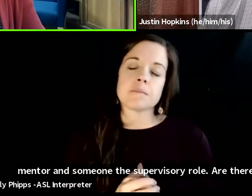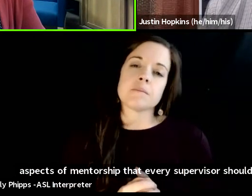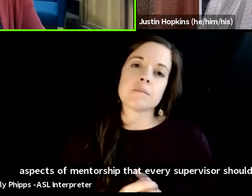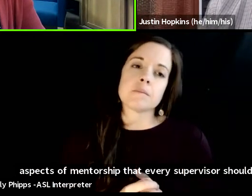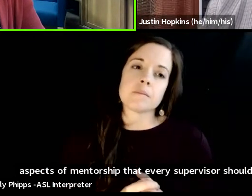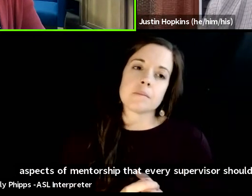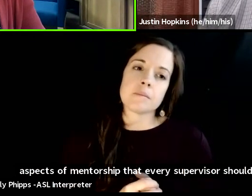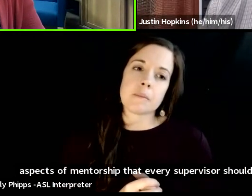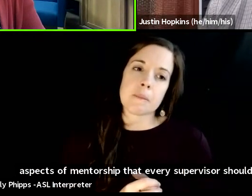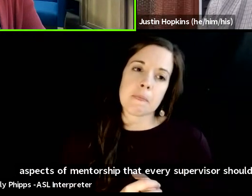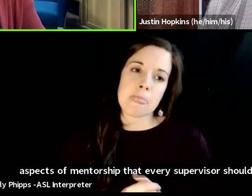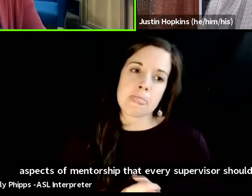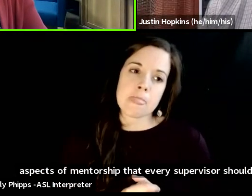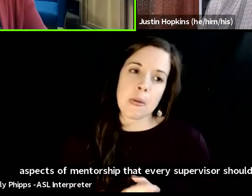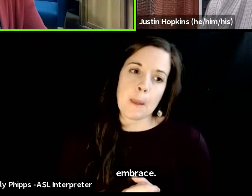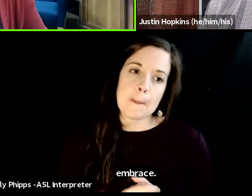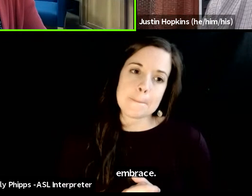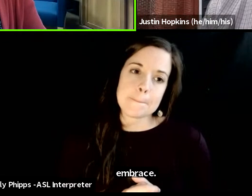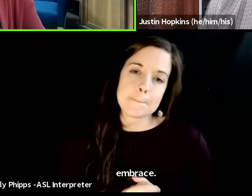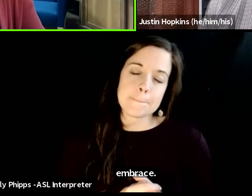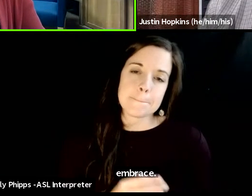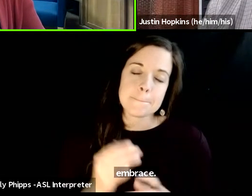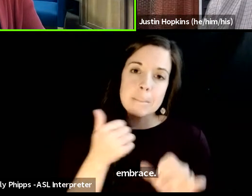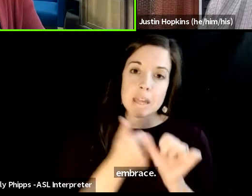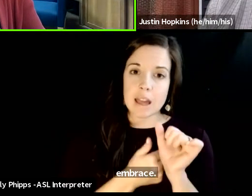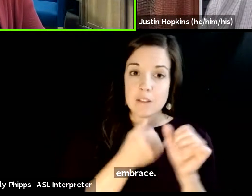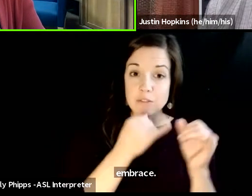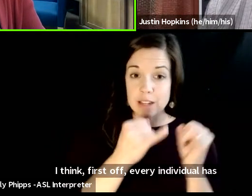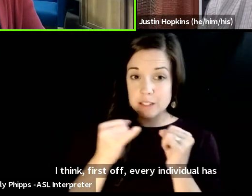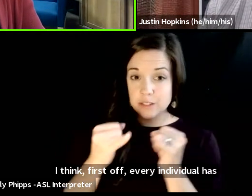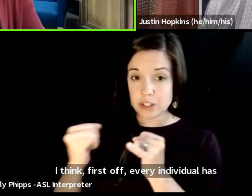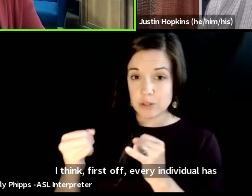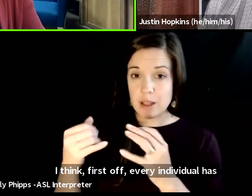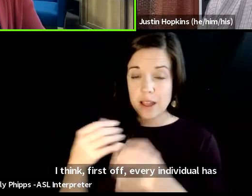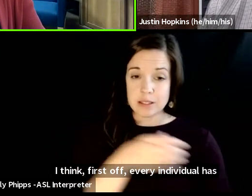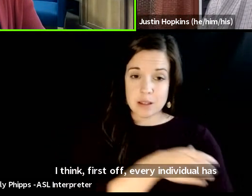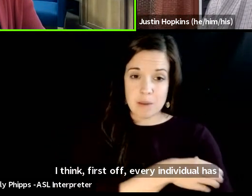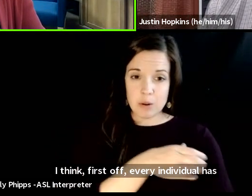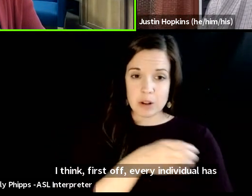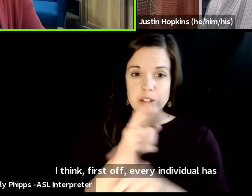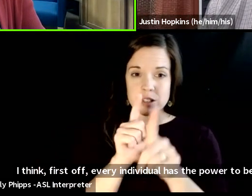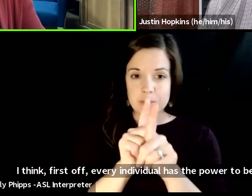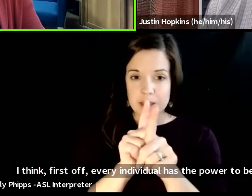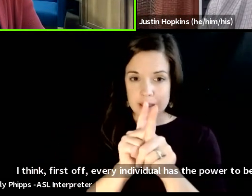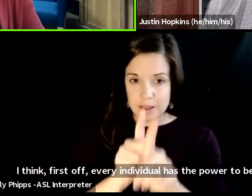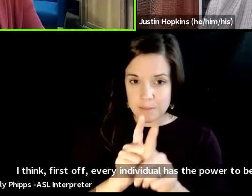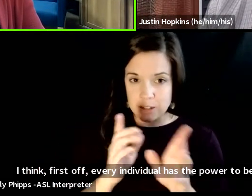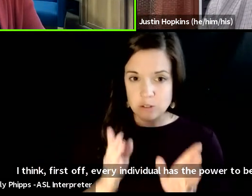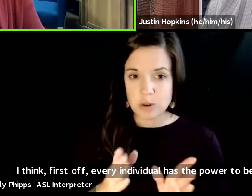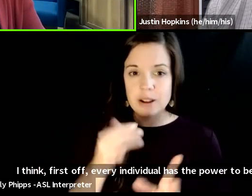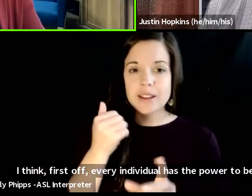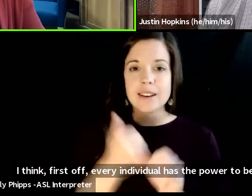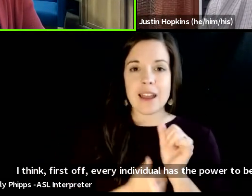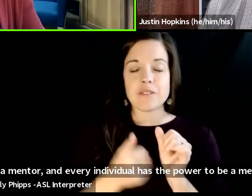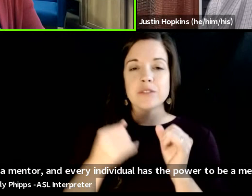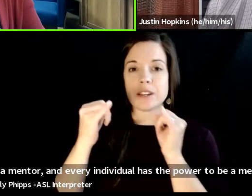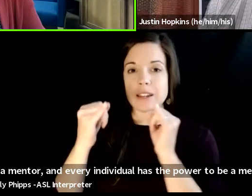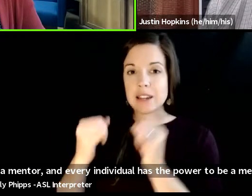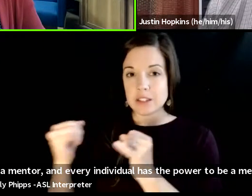I think, first off, every individual has the power to be a mentor, and every individual has the power to be a